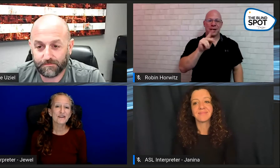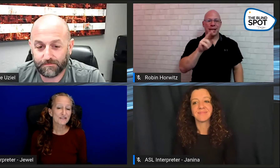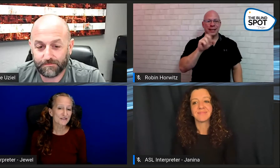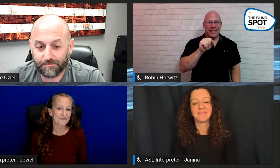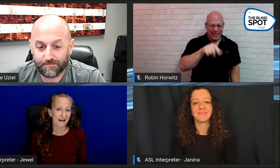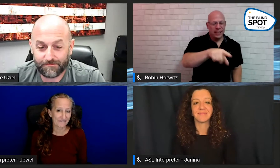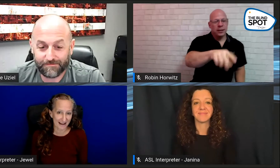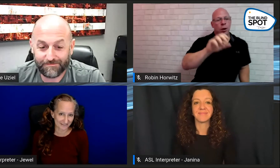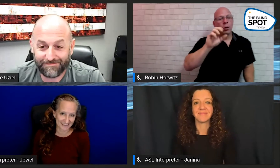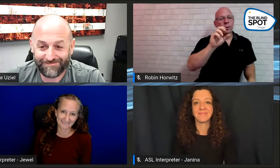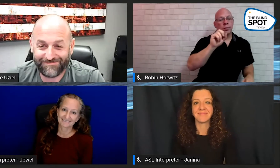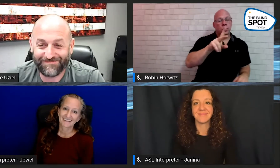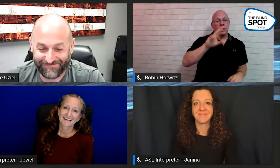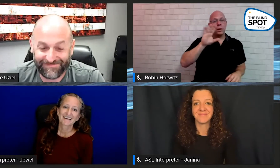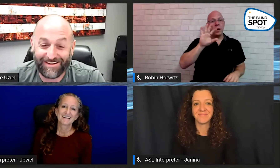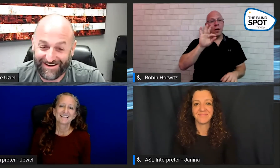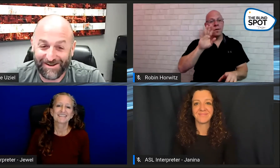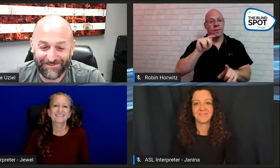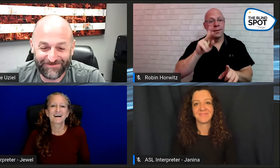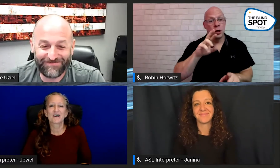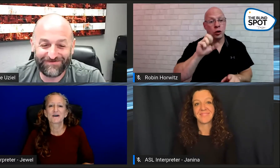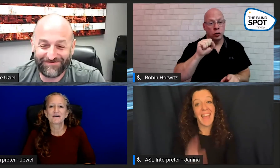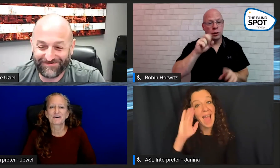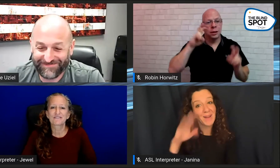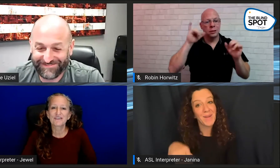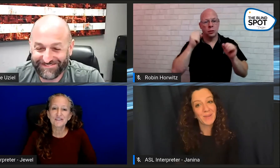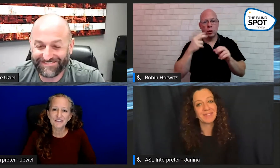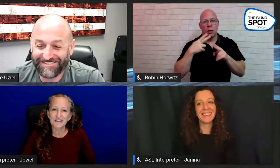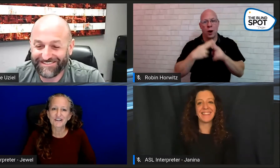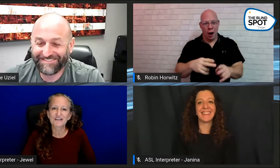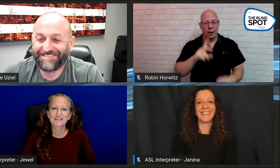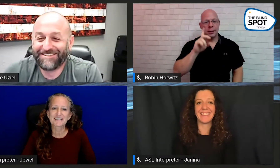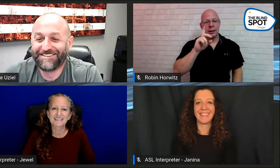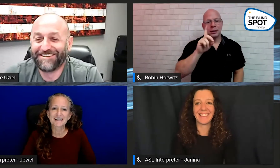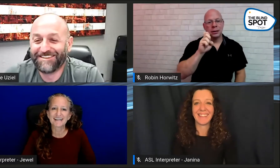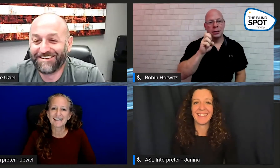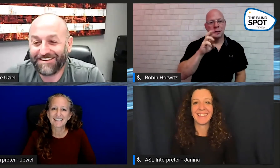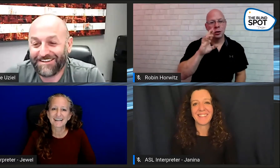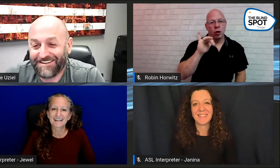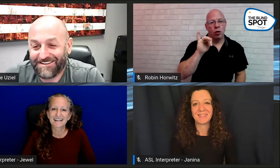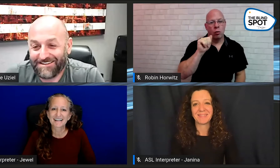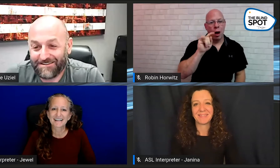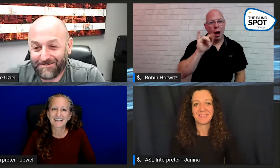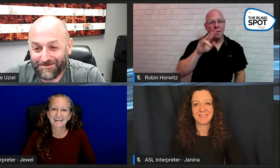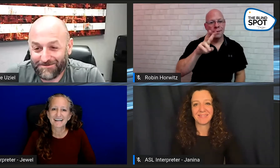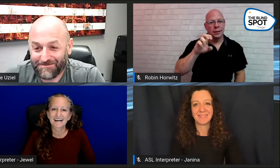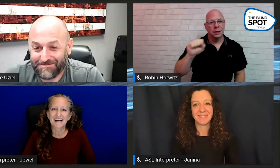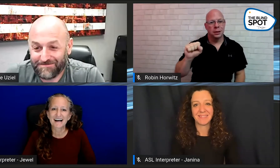Well, futures are my favorite. I know. So futures